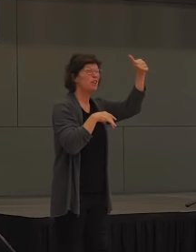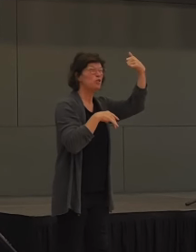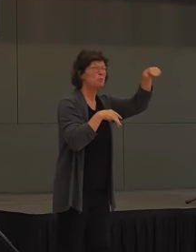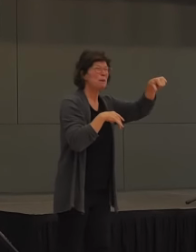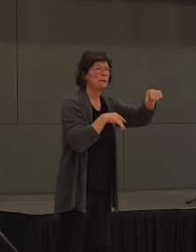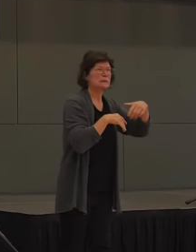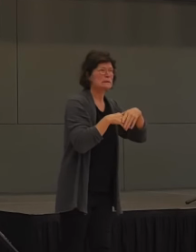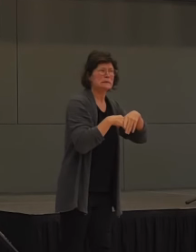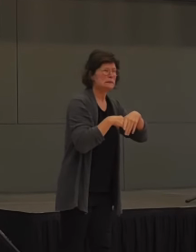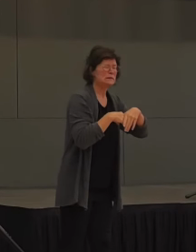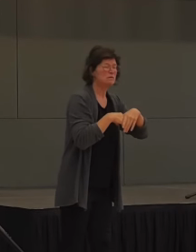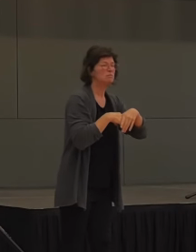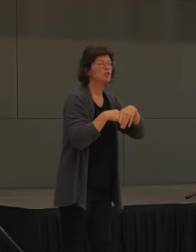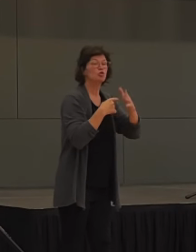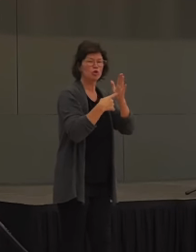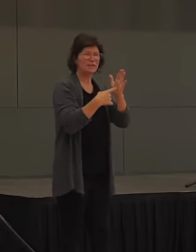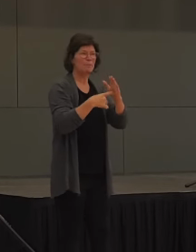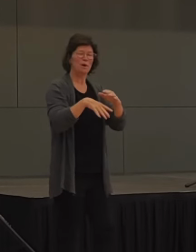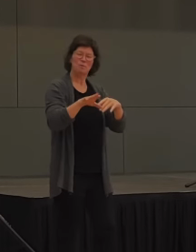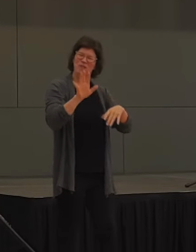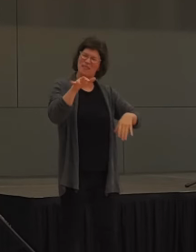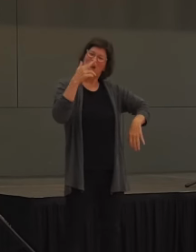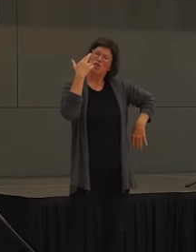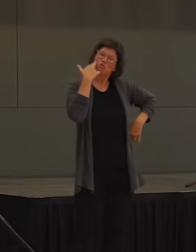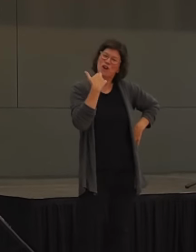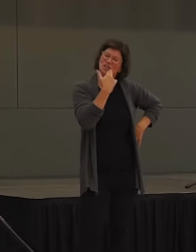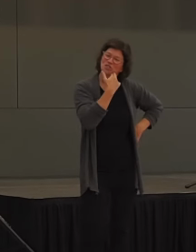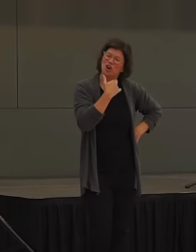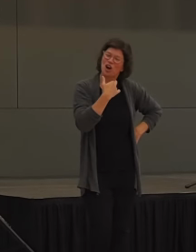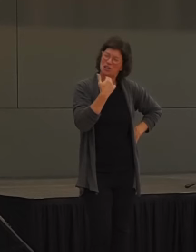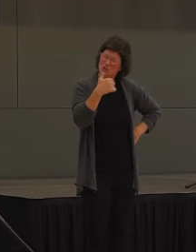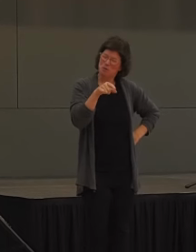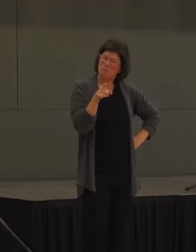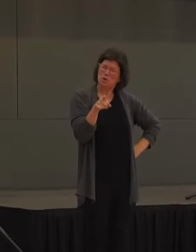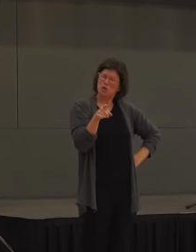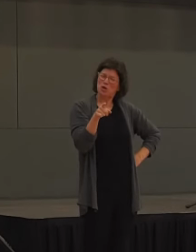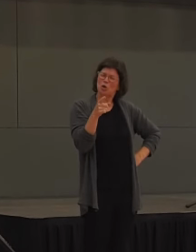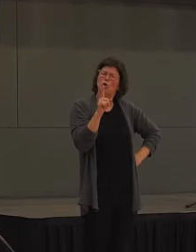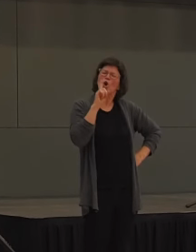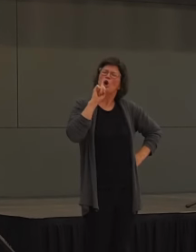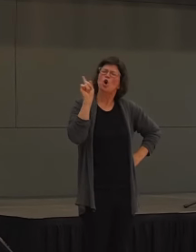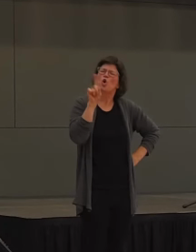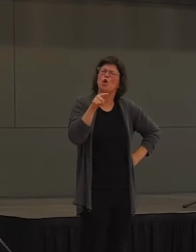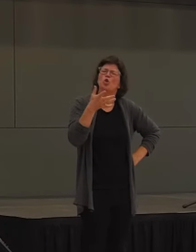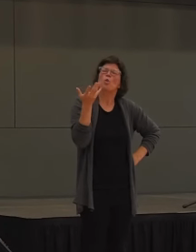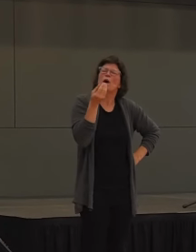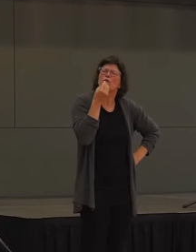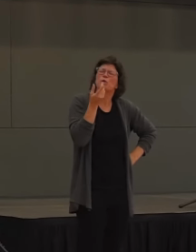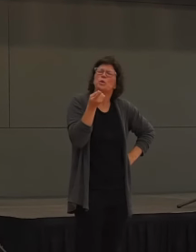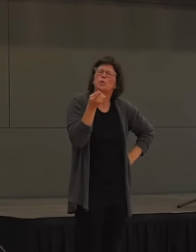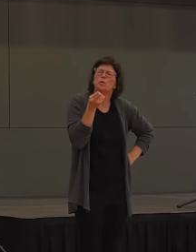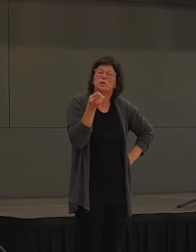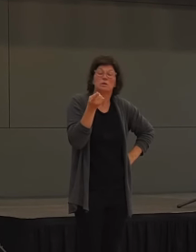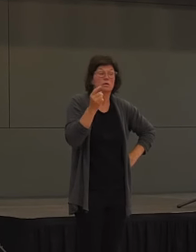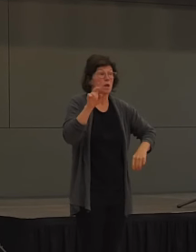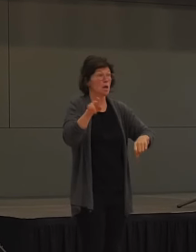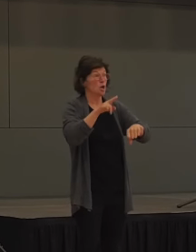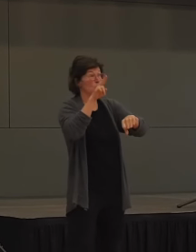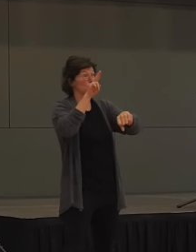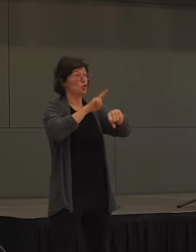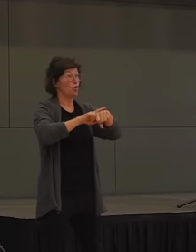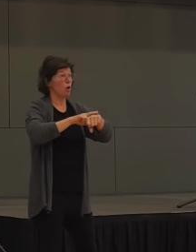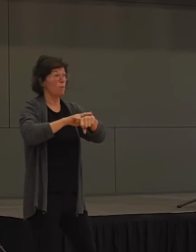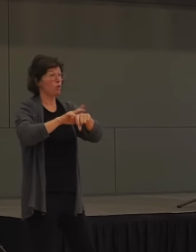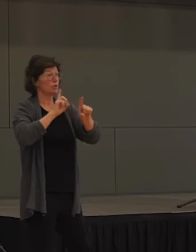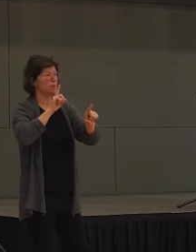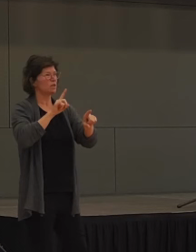may say, "Oh, how was that restaurant that you went to? What did you order?" Normal aging